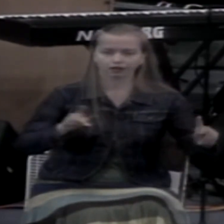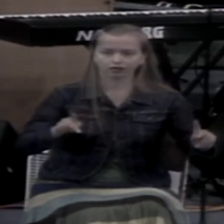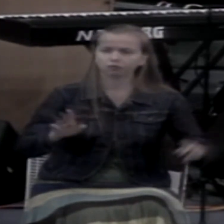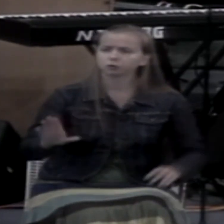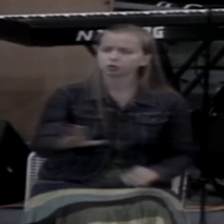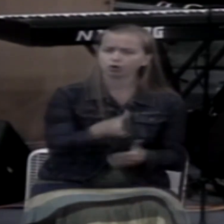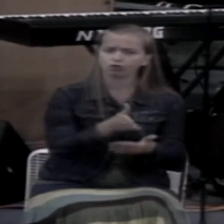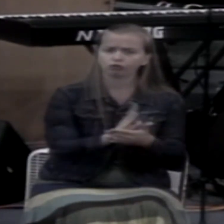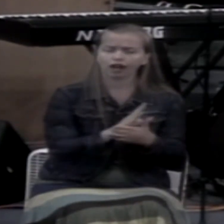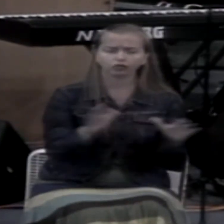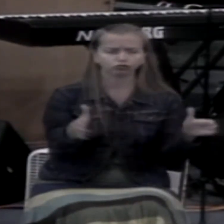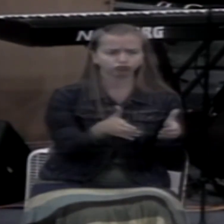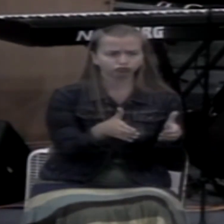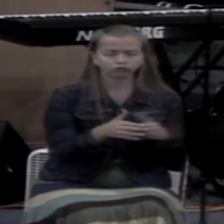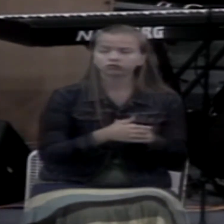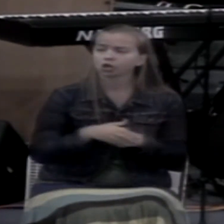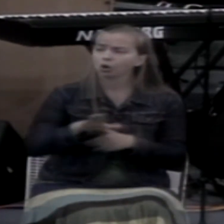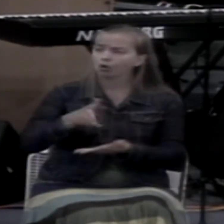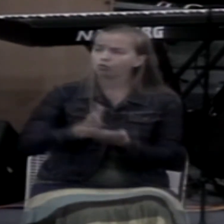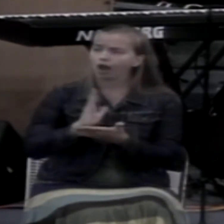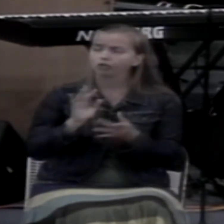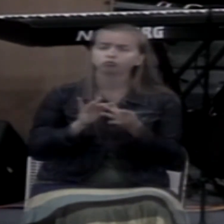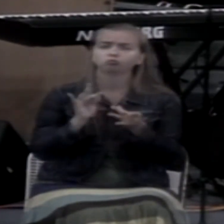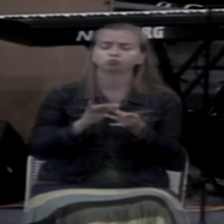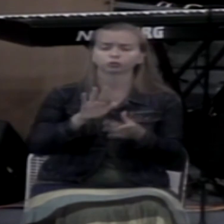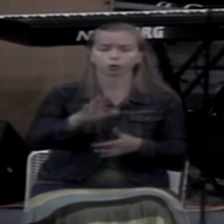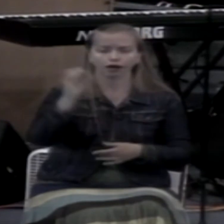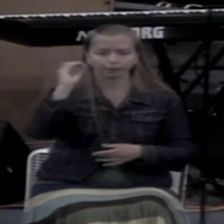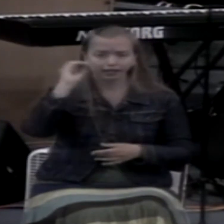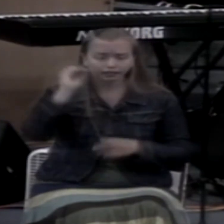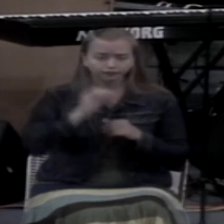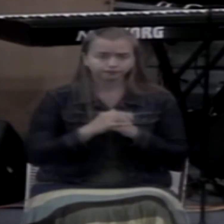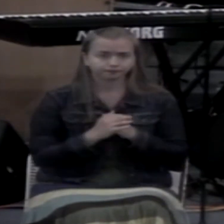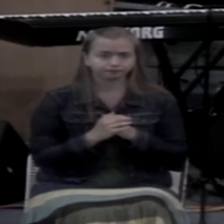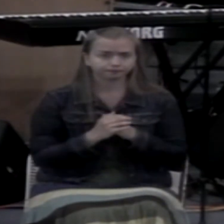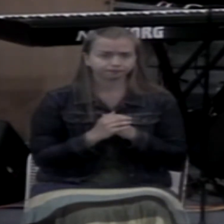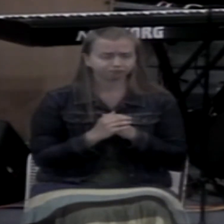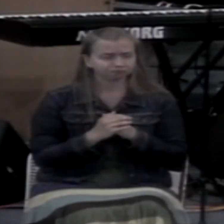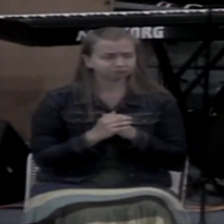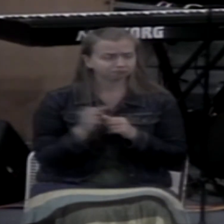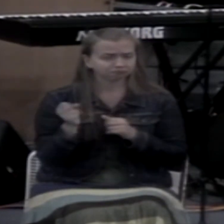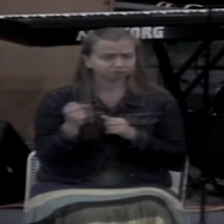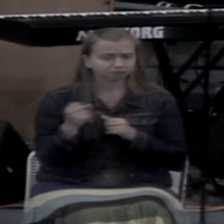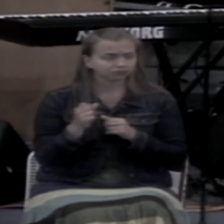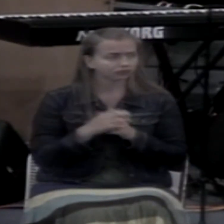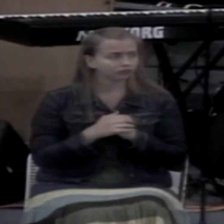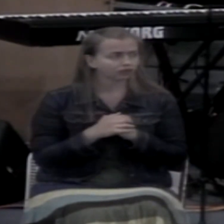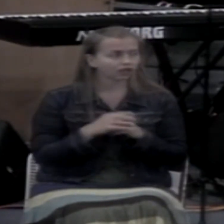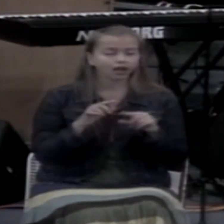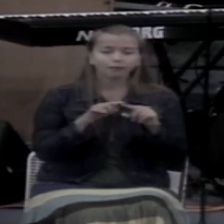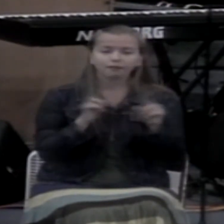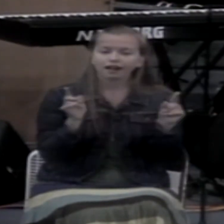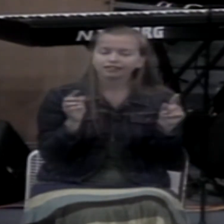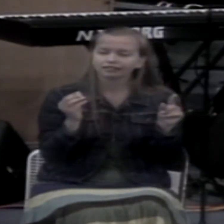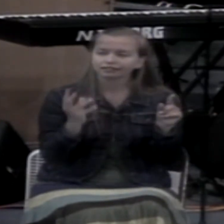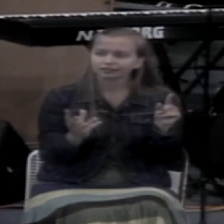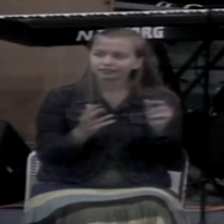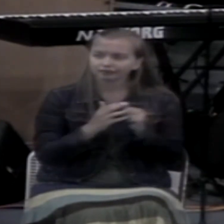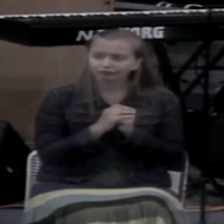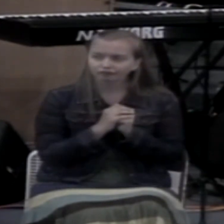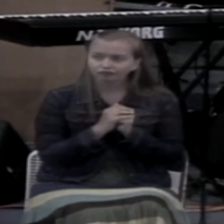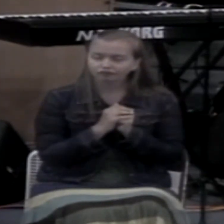it. Just because the government gives you a right doesn't mean that the Bible gives you a right.